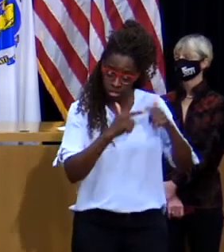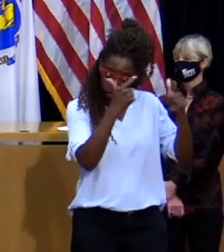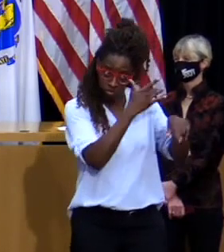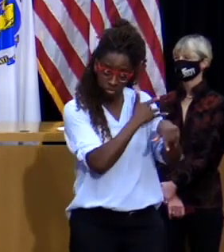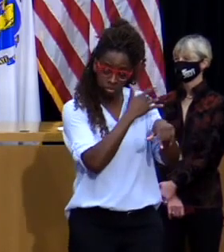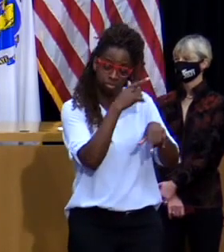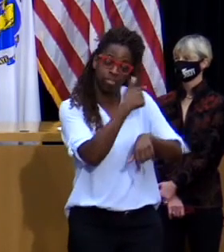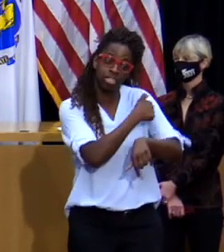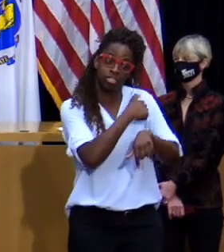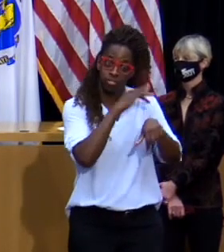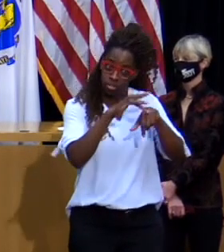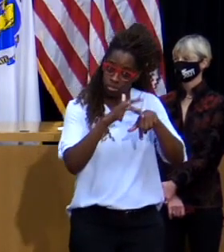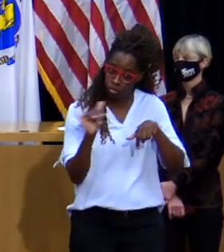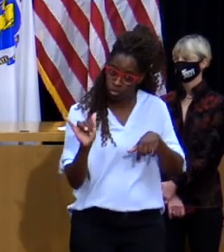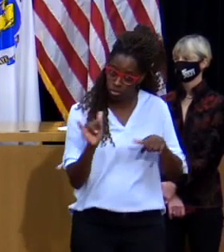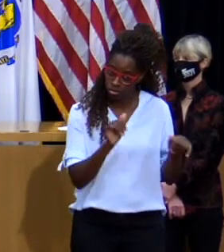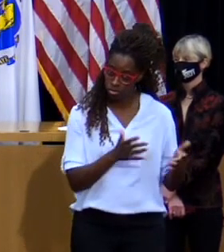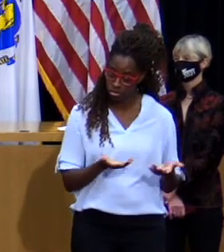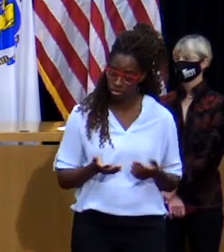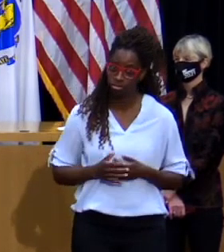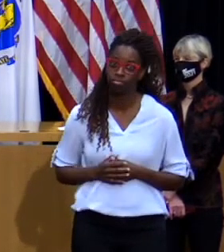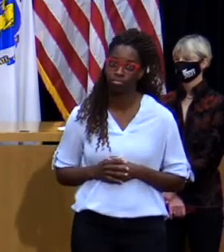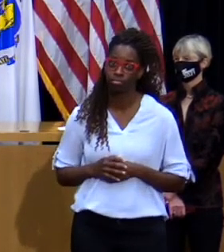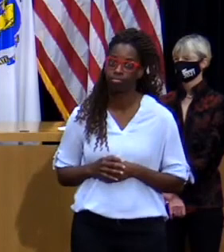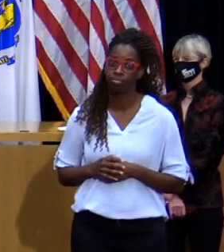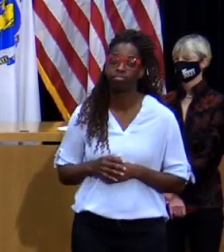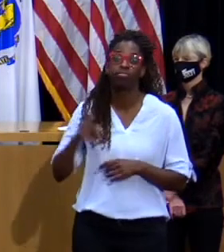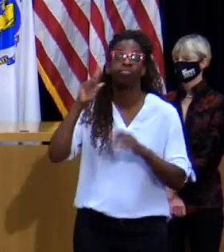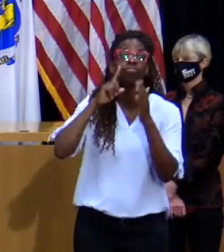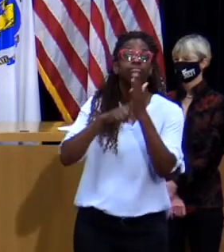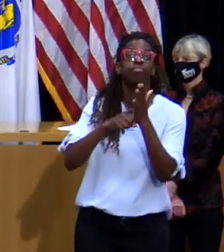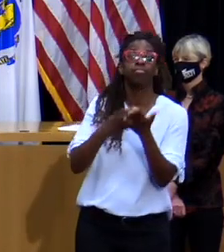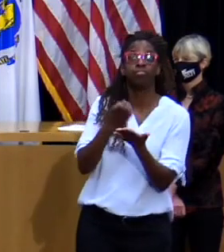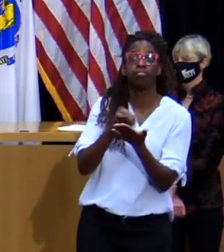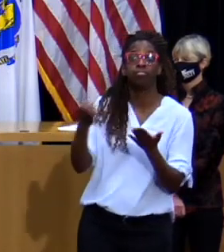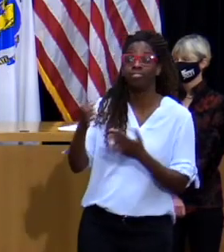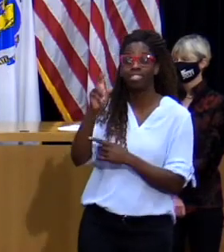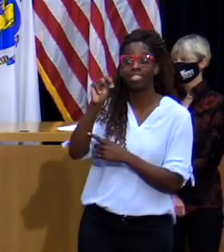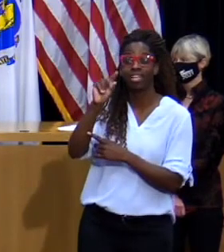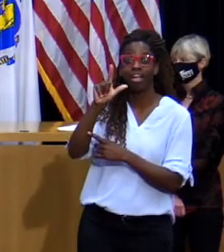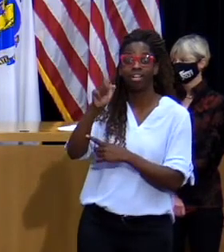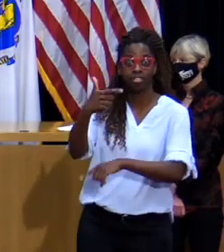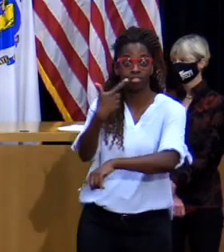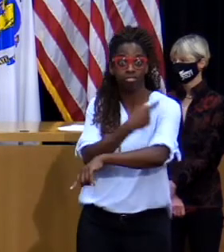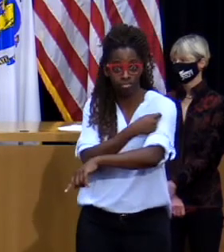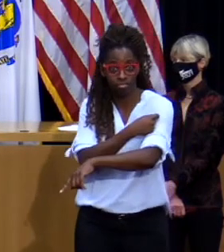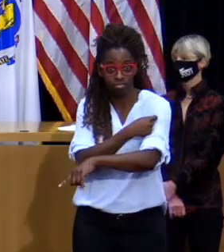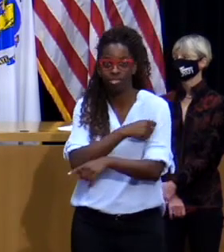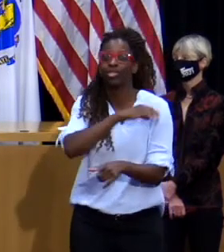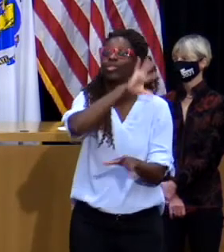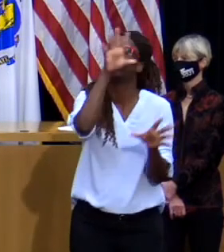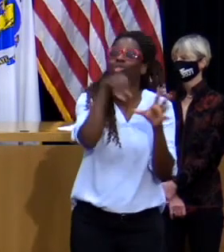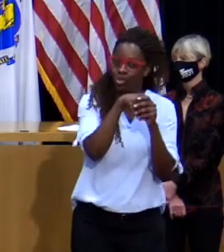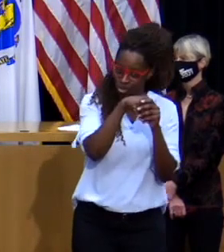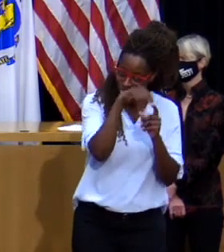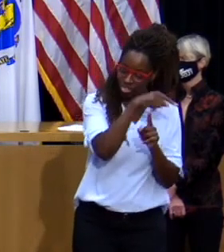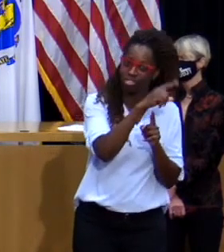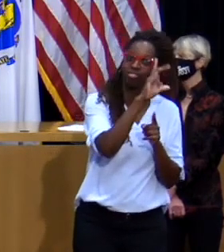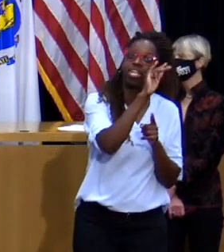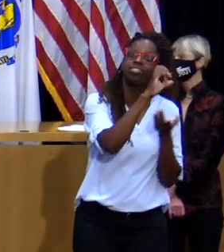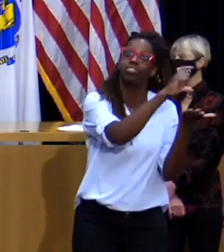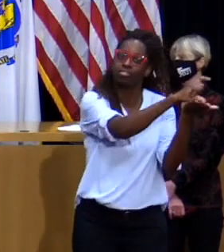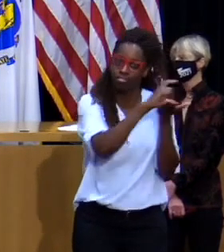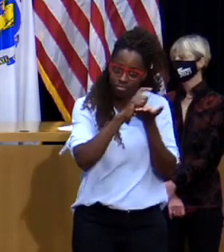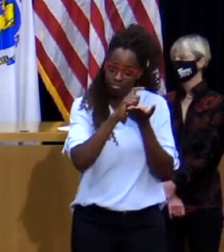and others, those are actually included in the allocation from the federal government to the vaccinating sites, and they have procured very